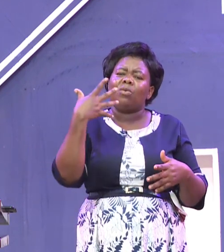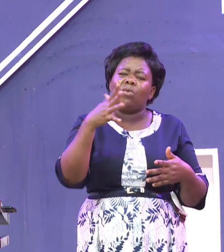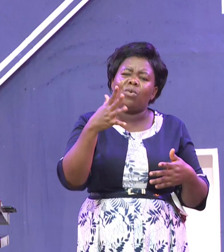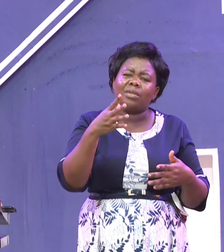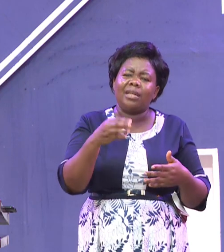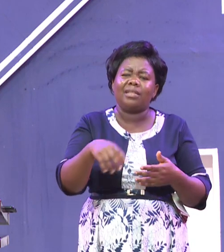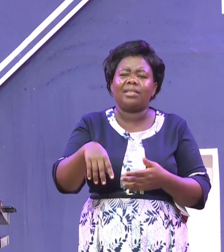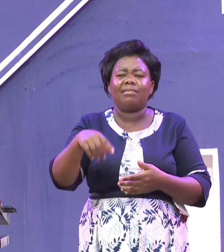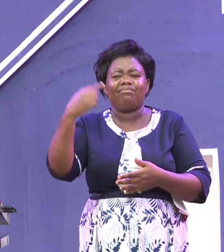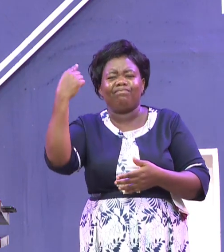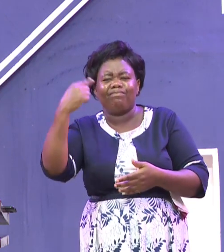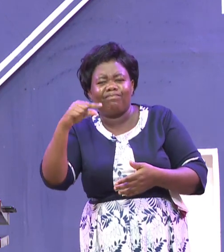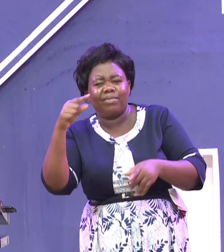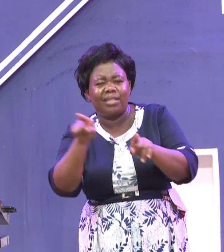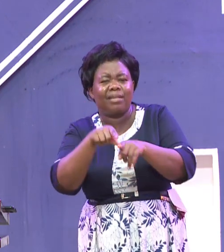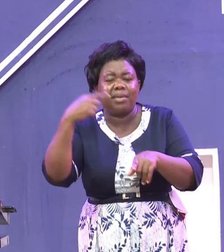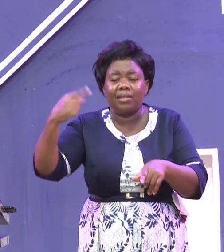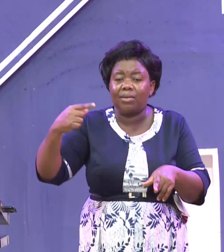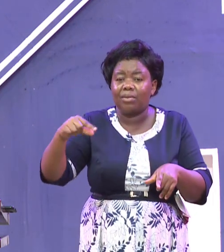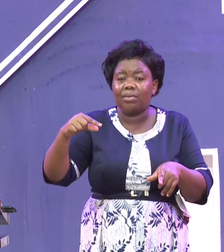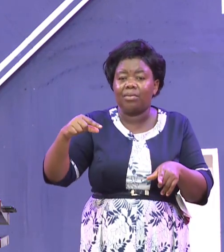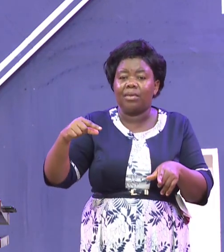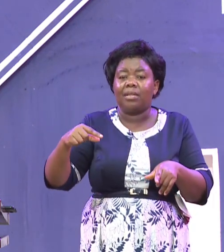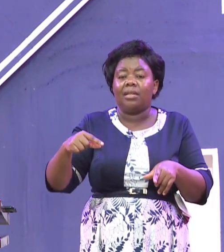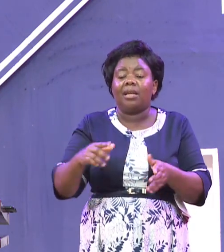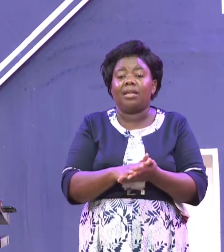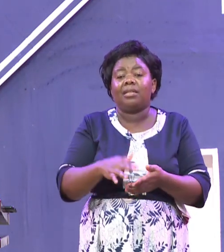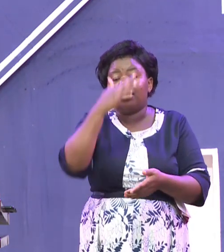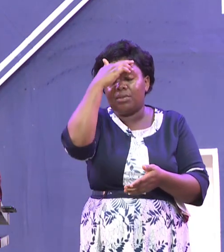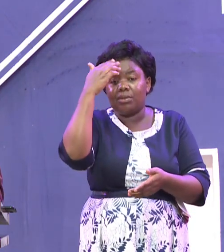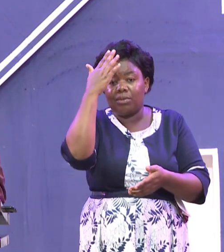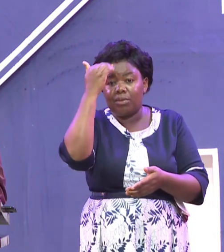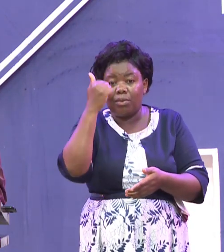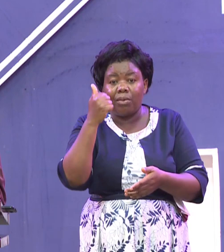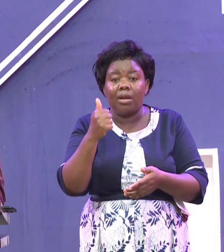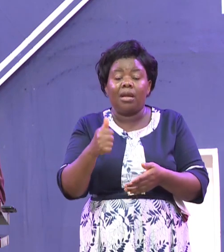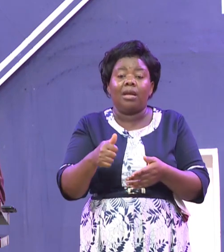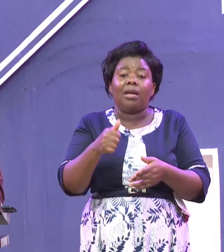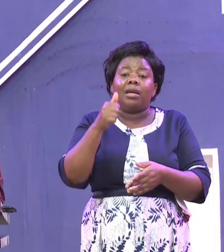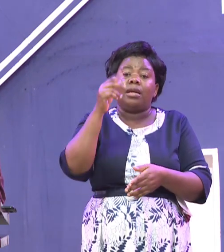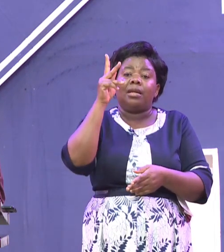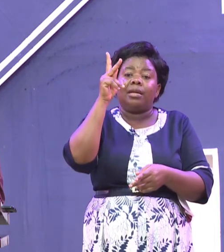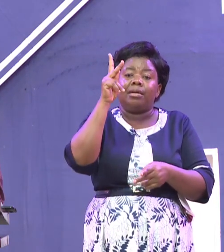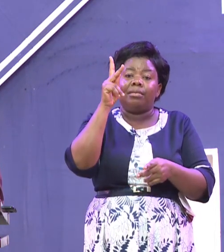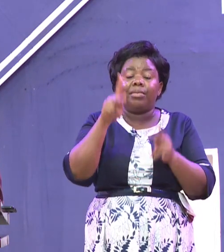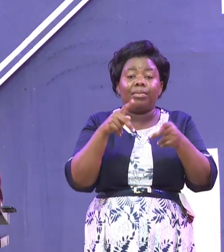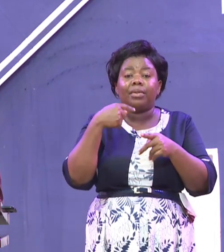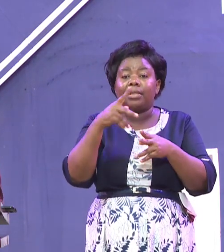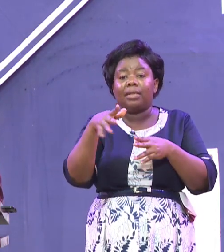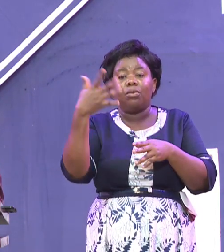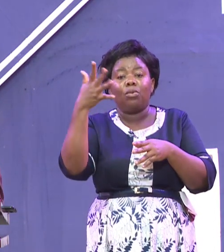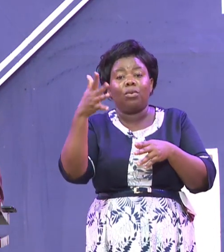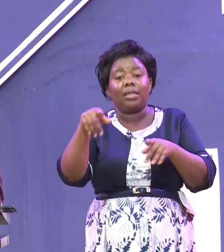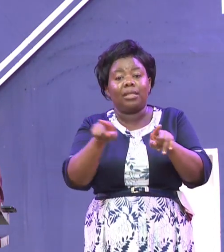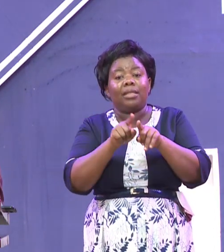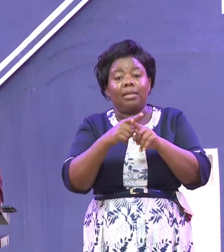They call water. Era n'abaawo takyovola babagamba amazzi bwe bulamu. And that is why those people who